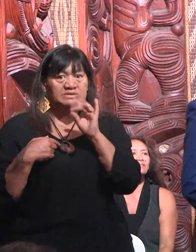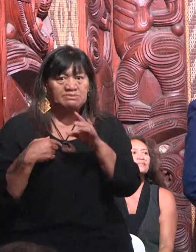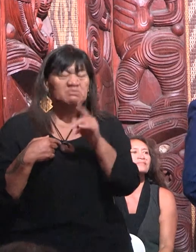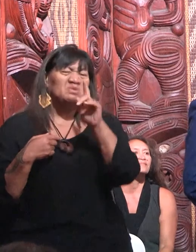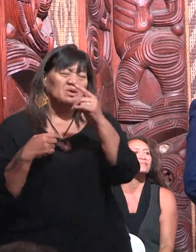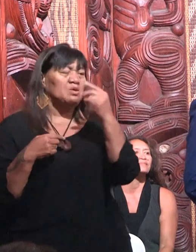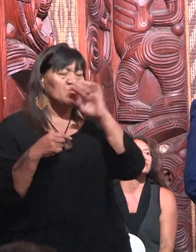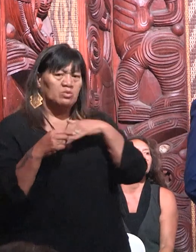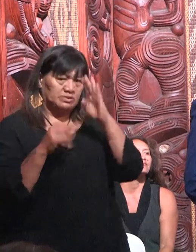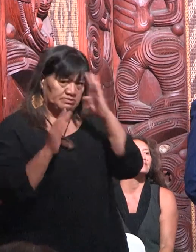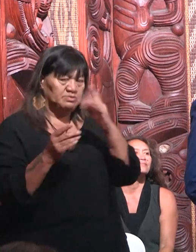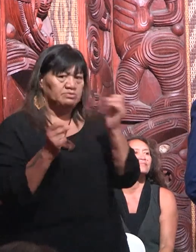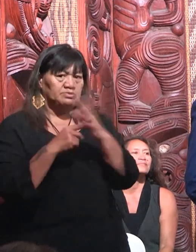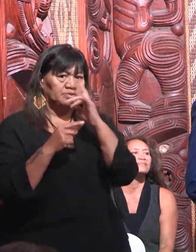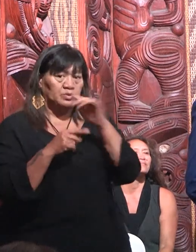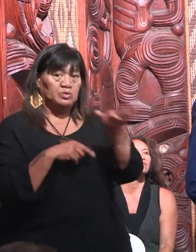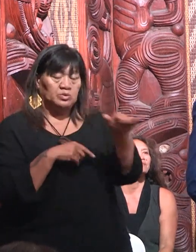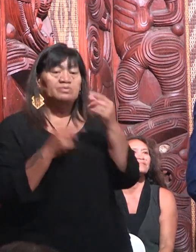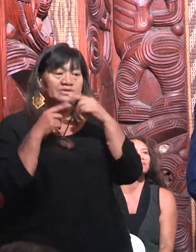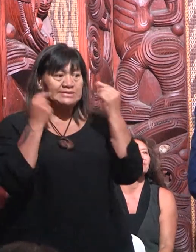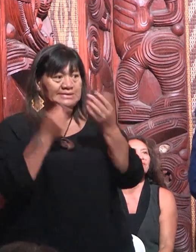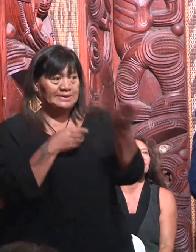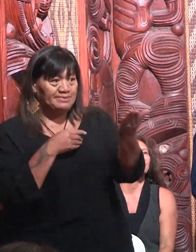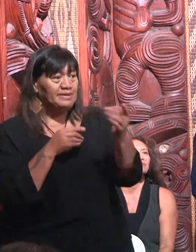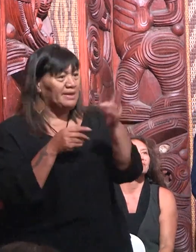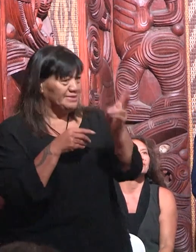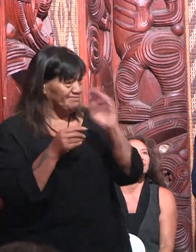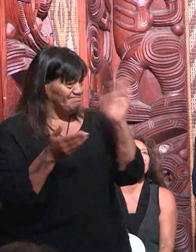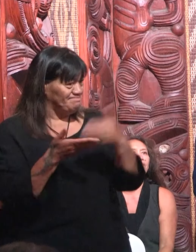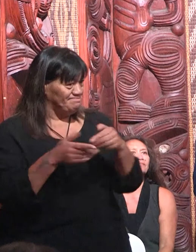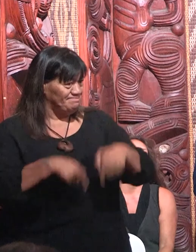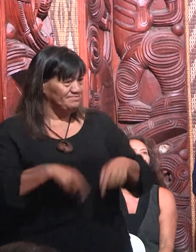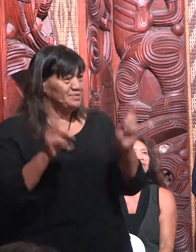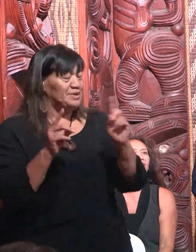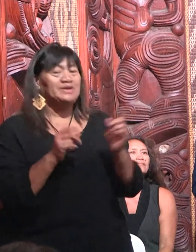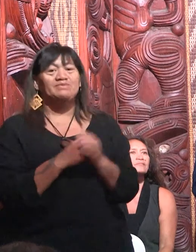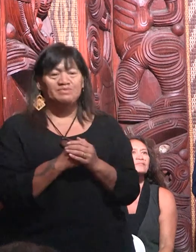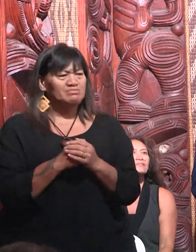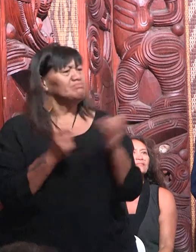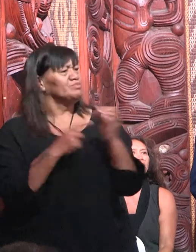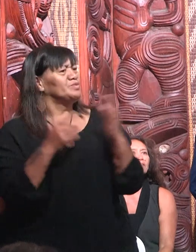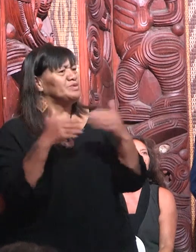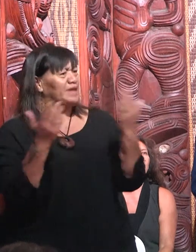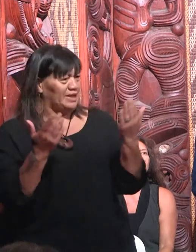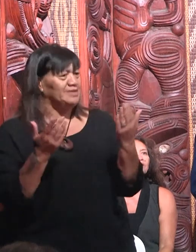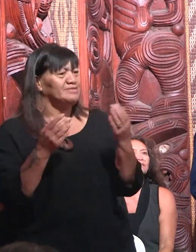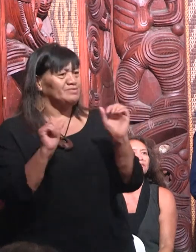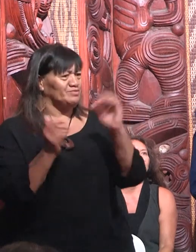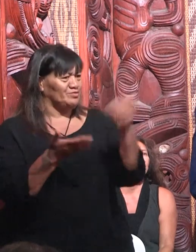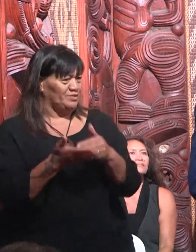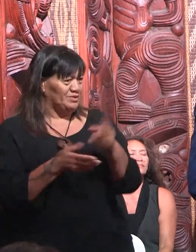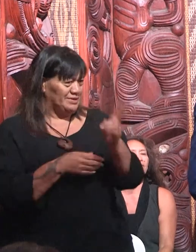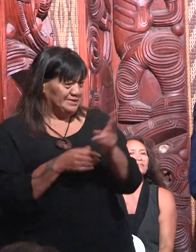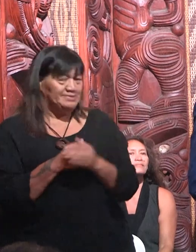koe. Tēnā koe ko tai mai anō. I runga I tēnei rā whakahirahira I tēnei